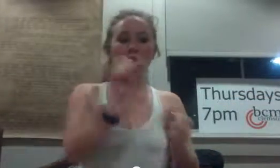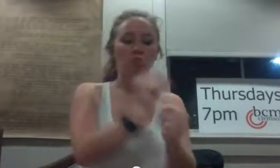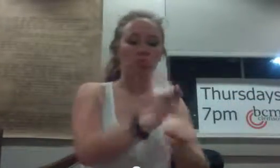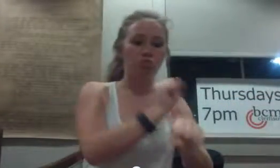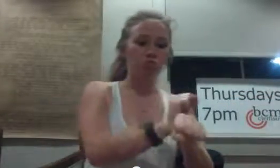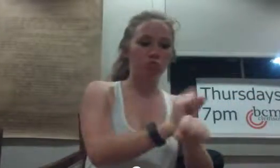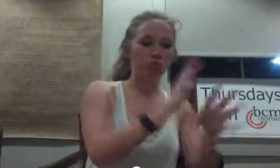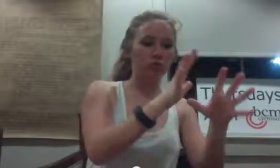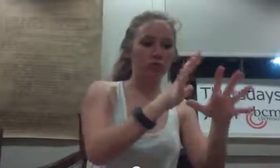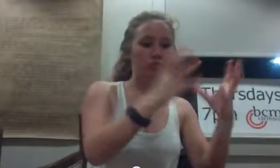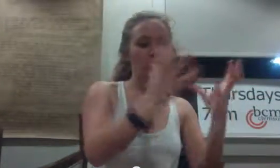integrated